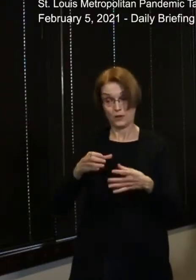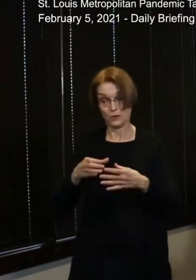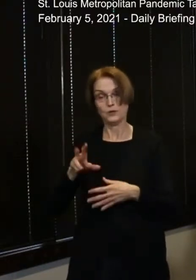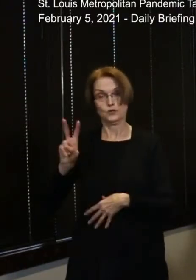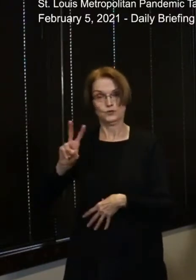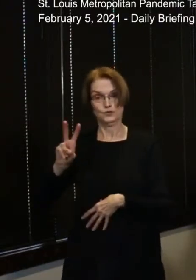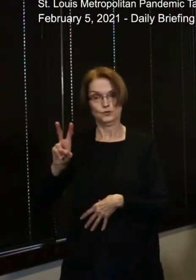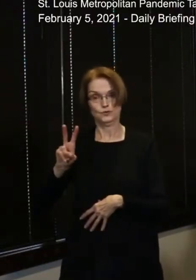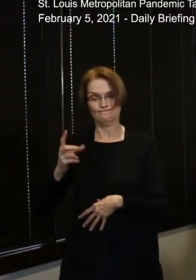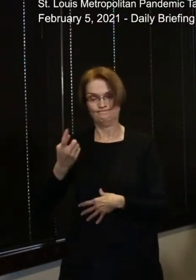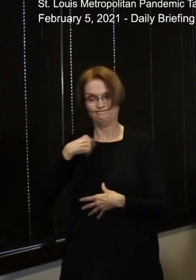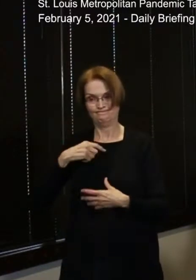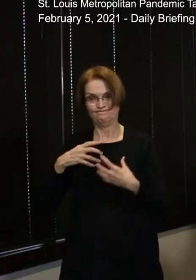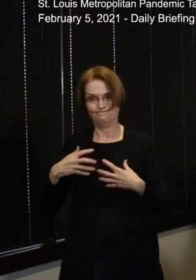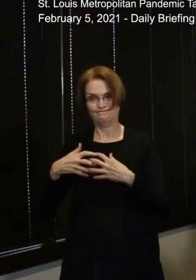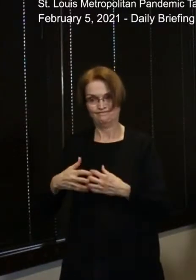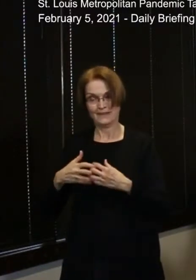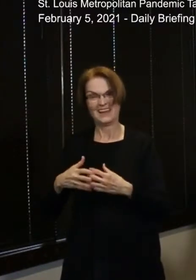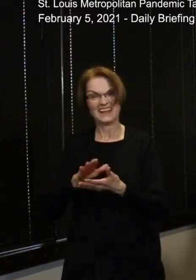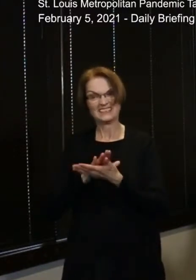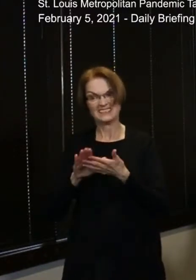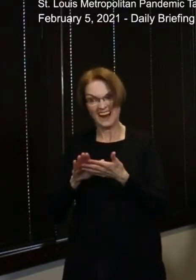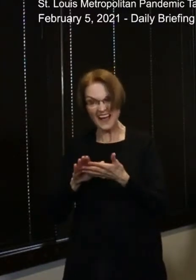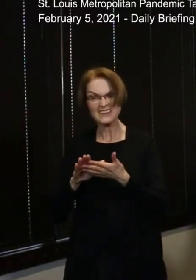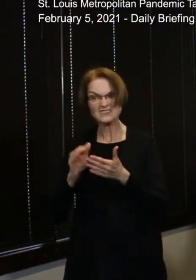see those down into those single-digit numbers.